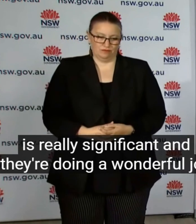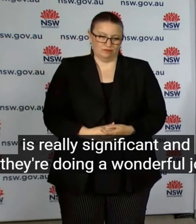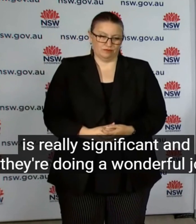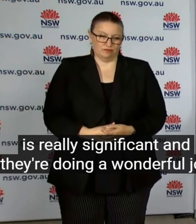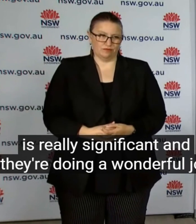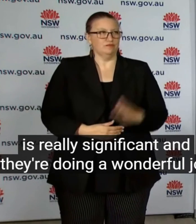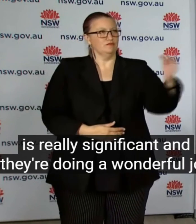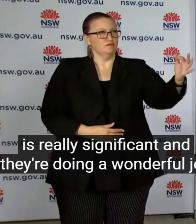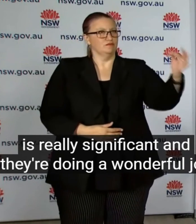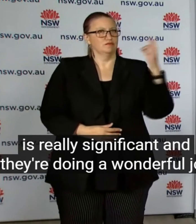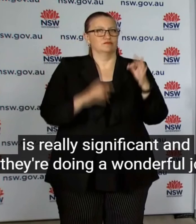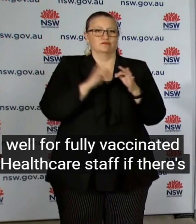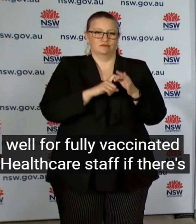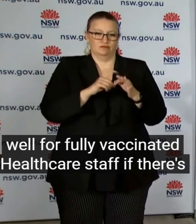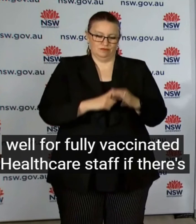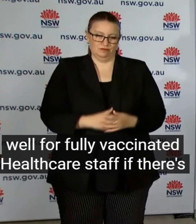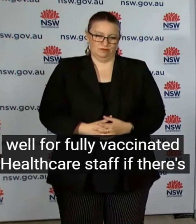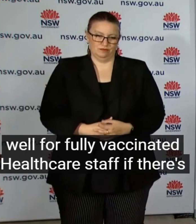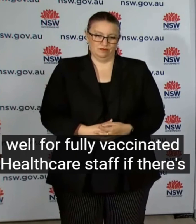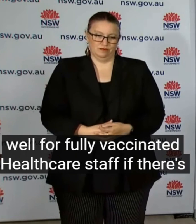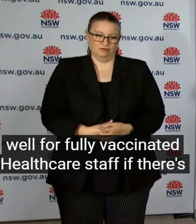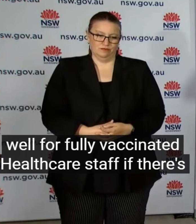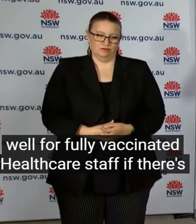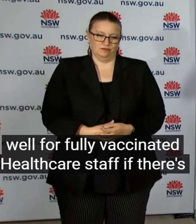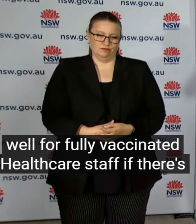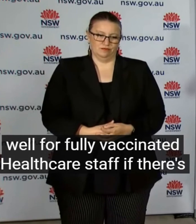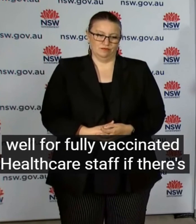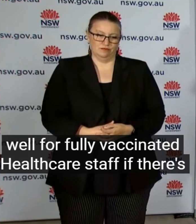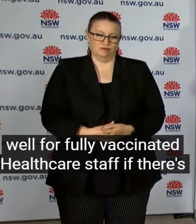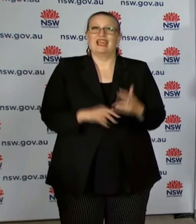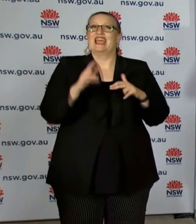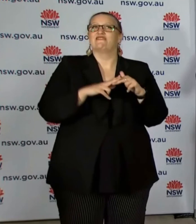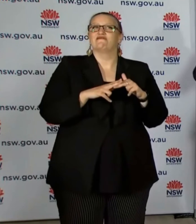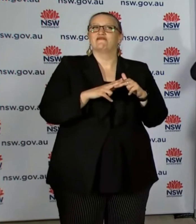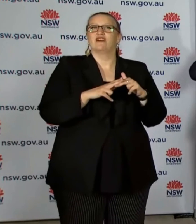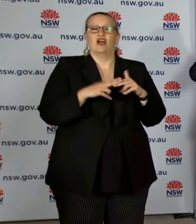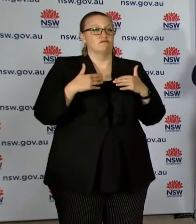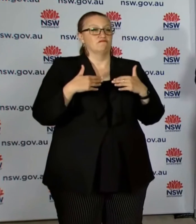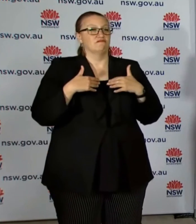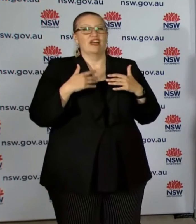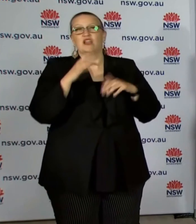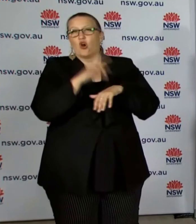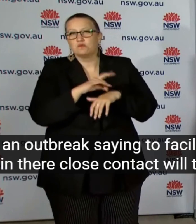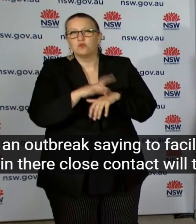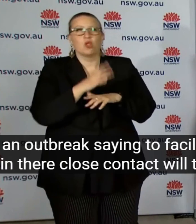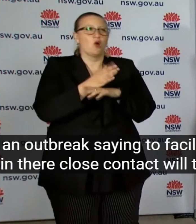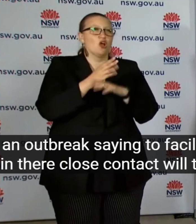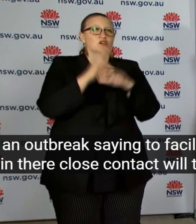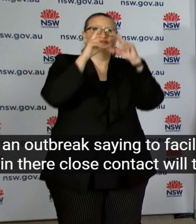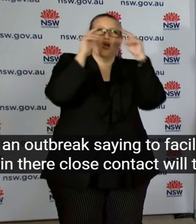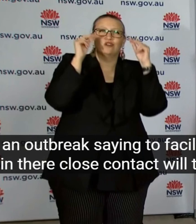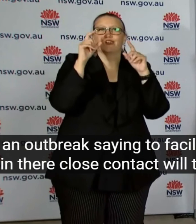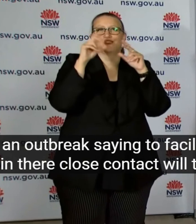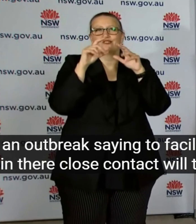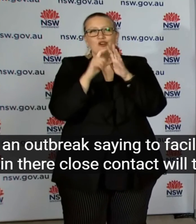Dr. Gale, for fully vaccinated healthcare staff, if there's an outbreak, say, in a facility and they're a close contact, will the requirement for them